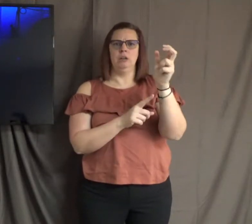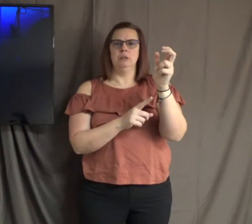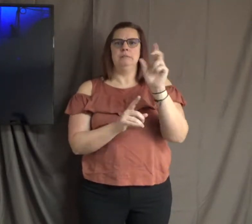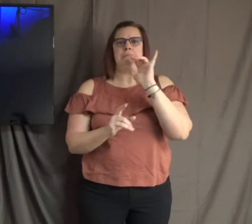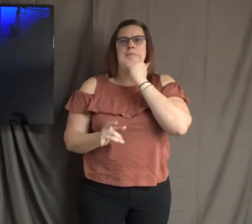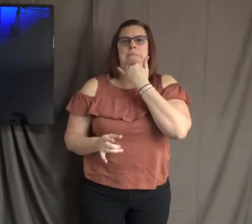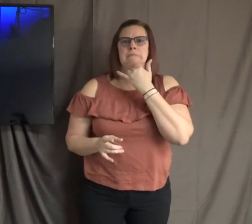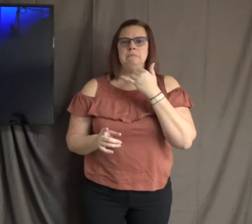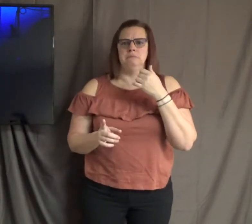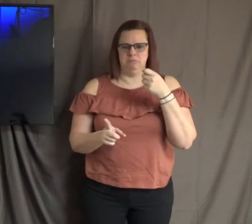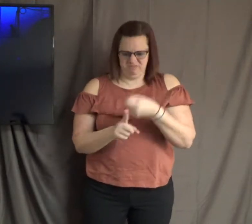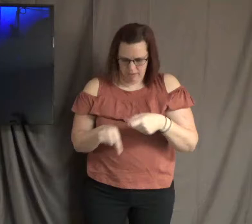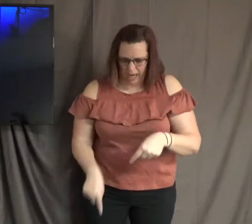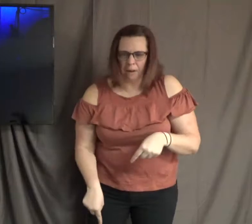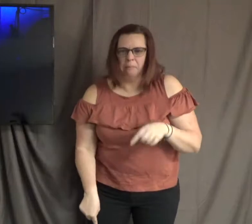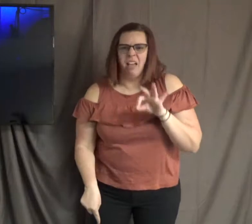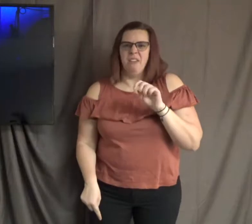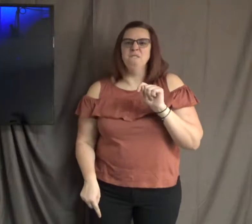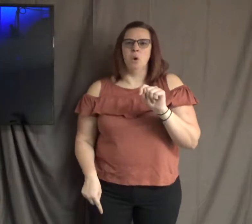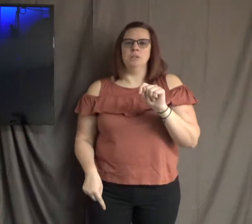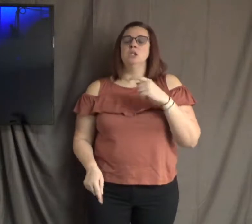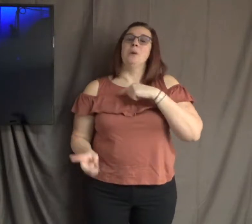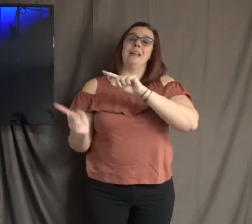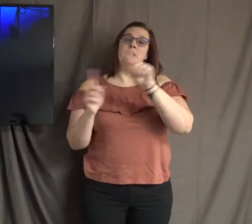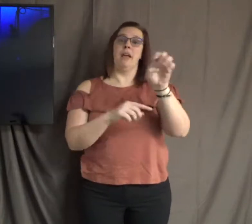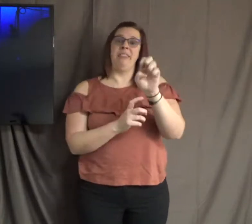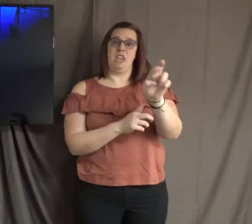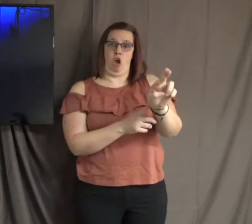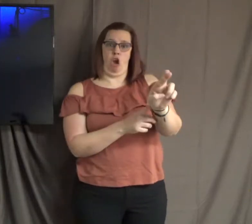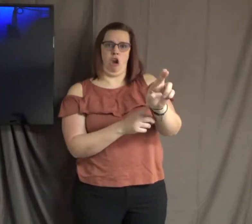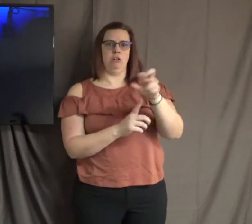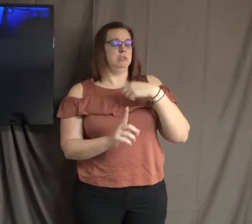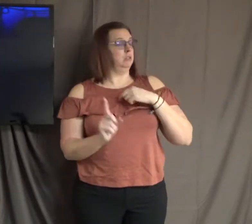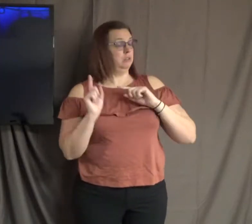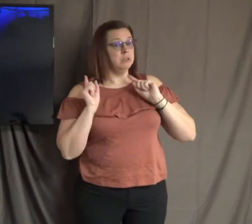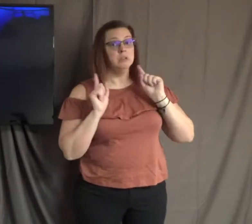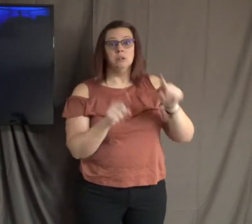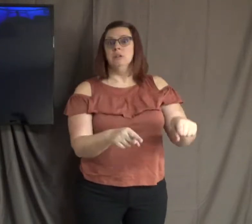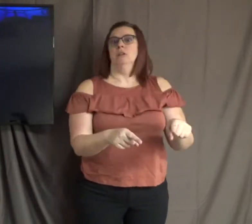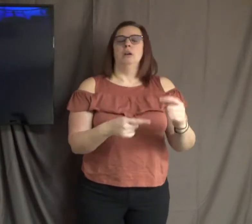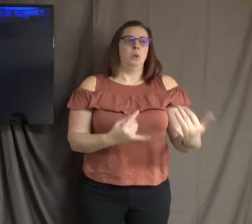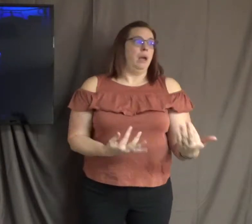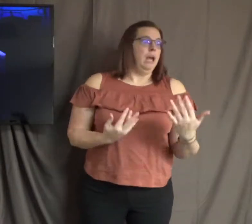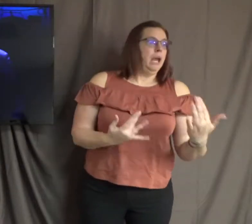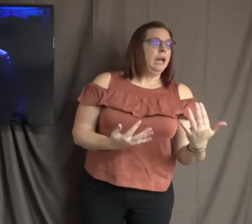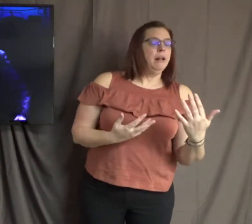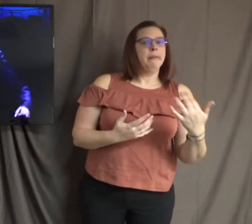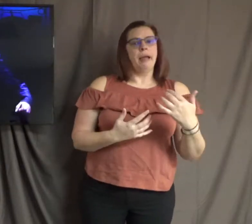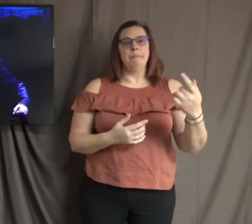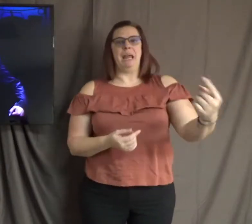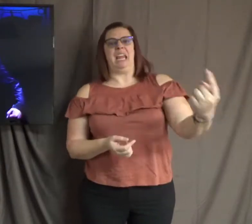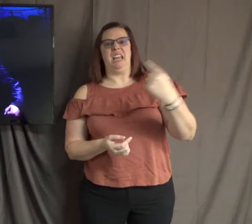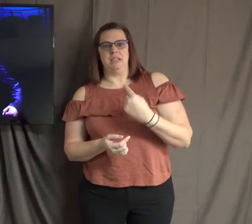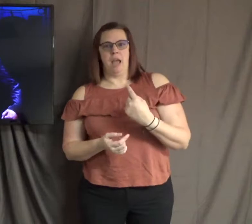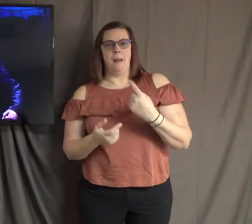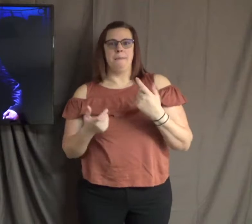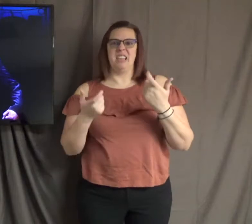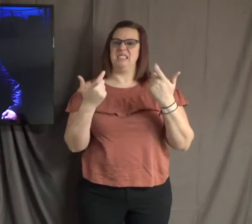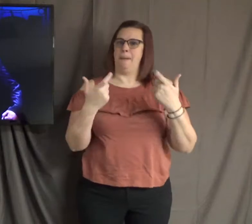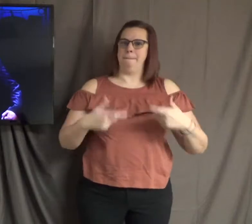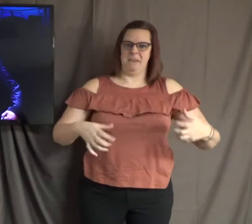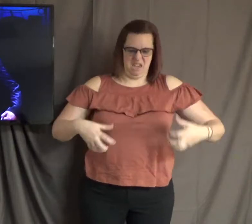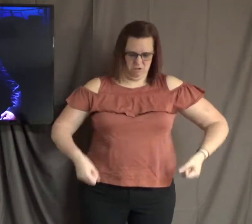foot. And so he had to go to the emergency room. And so I head right over and wait a little while. And Gavin comes out, big